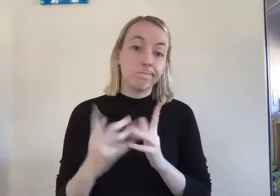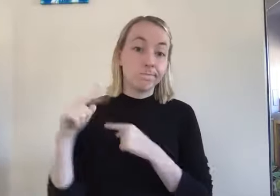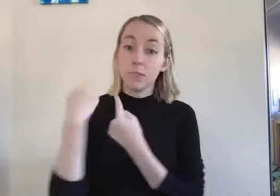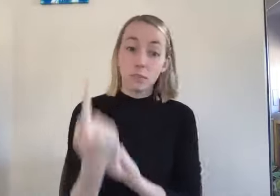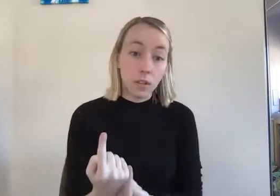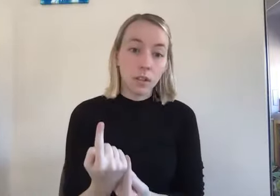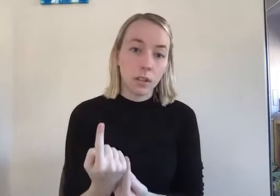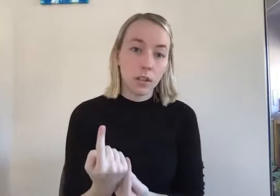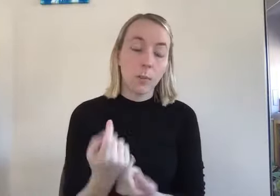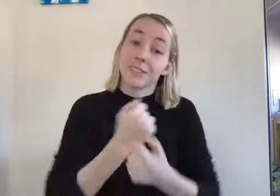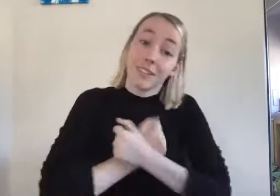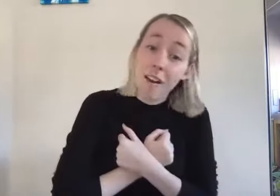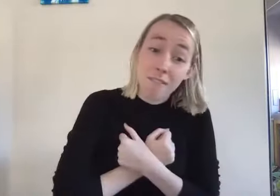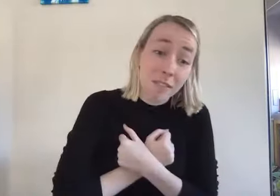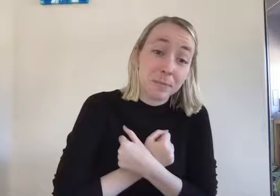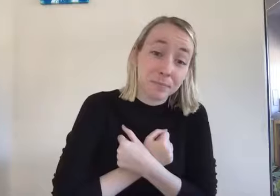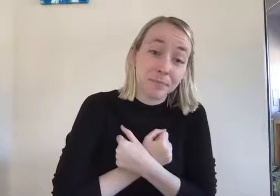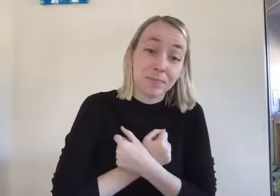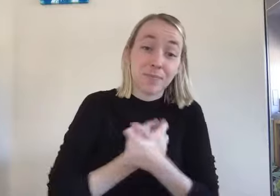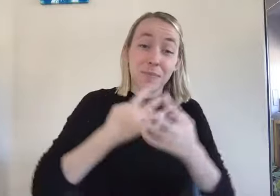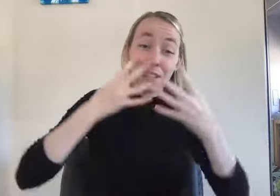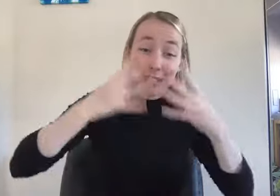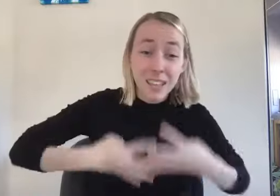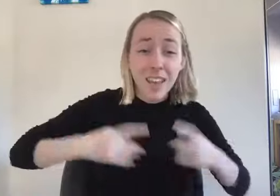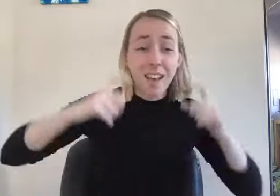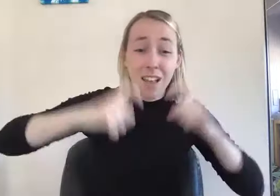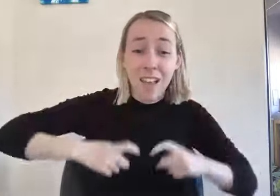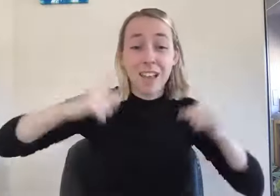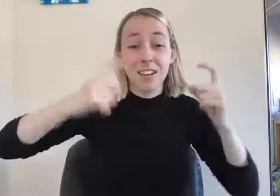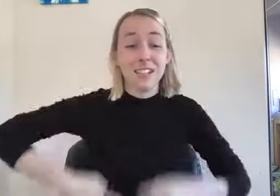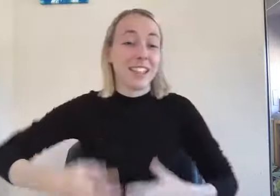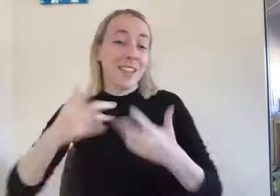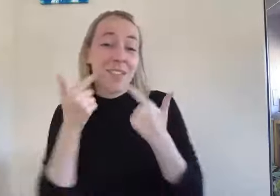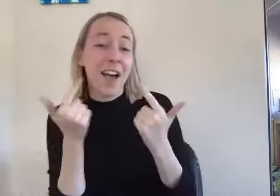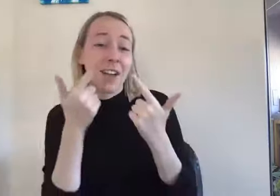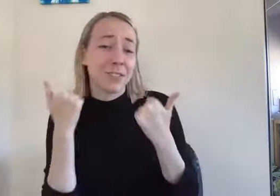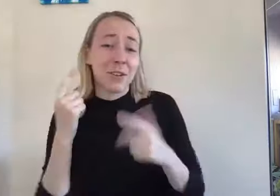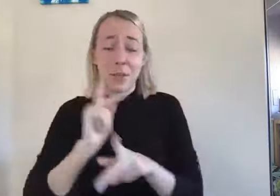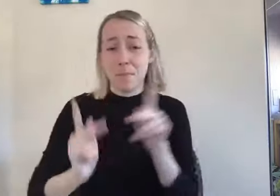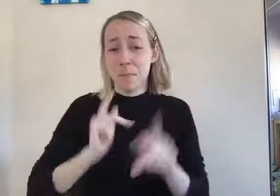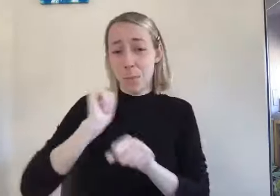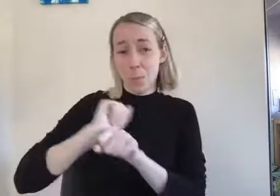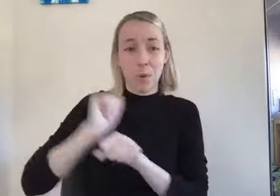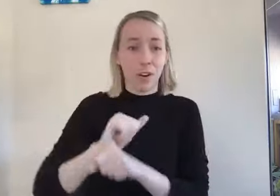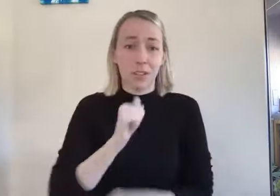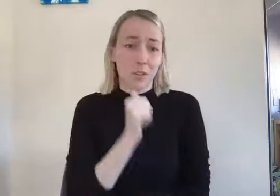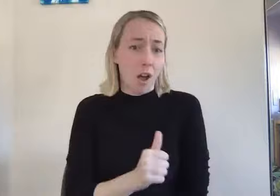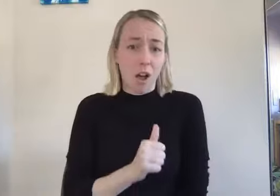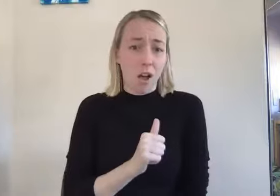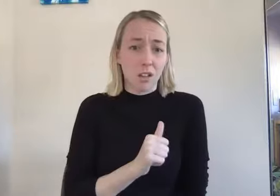thing that impacted me the most was the love. The tears and the laughter with these people that worked those steps from the Big Book, that they weren't